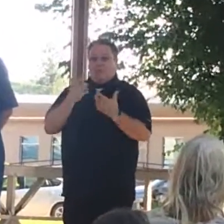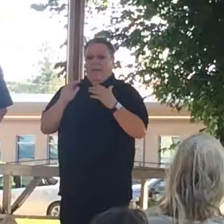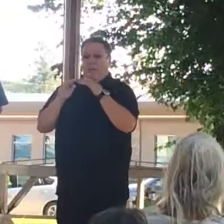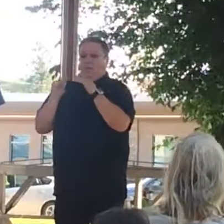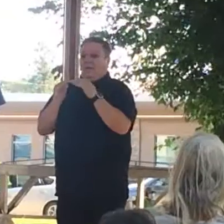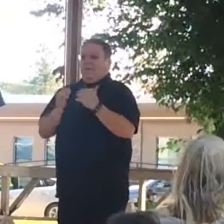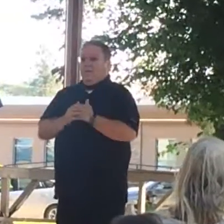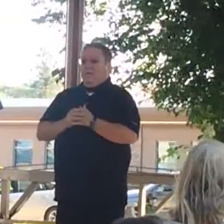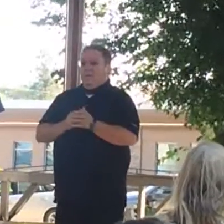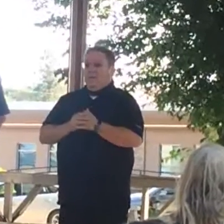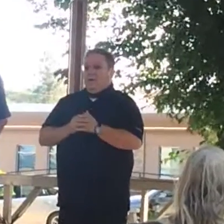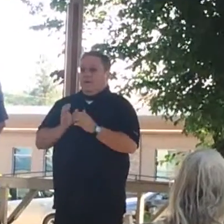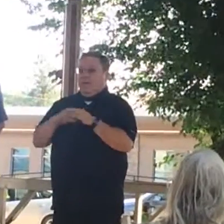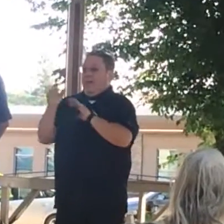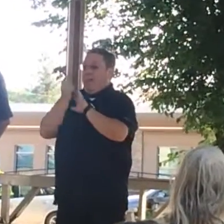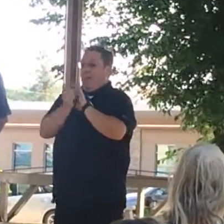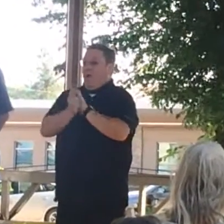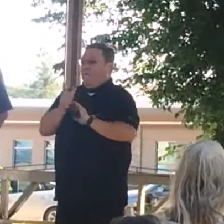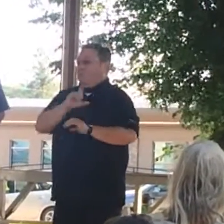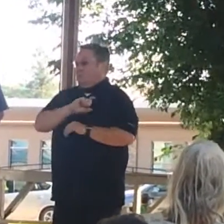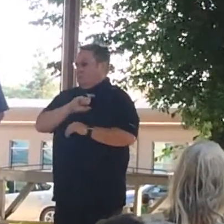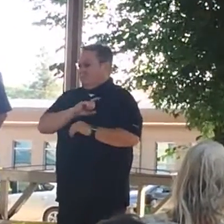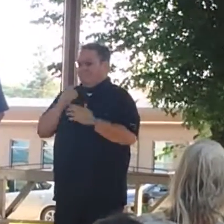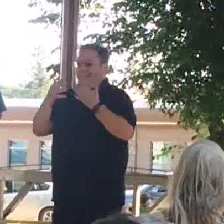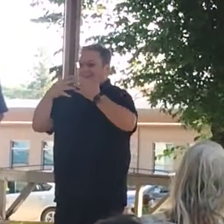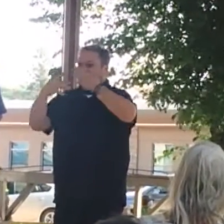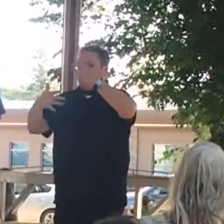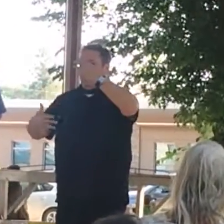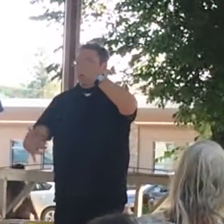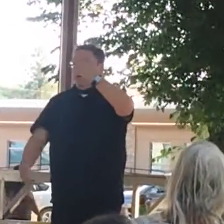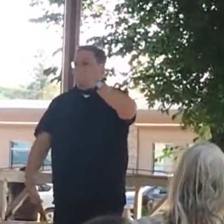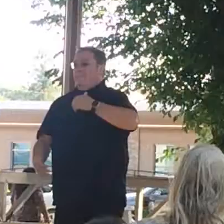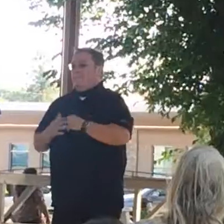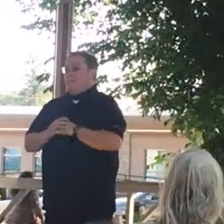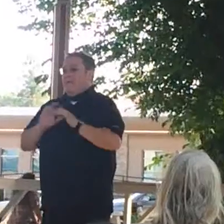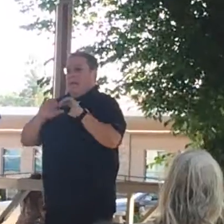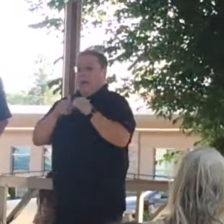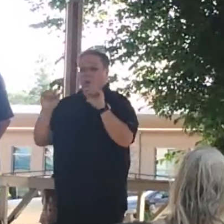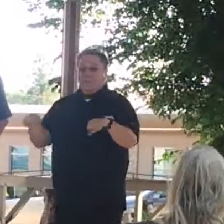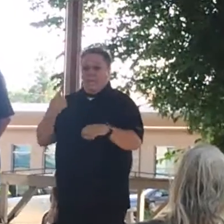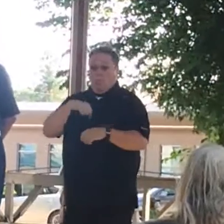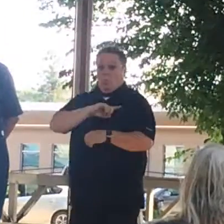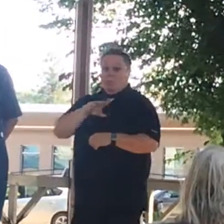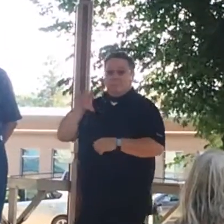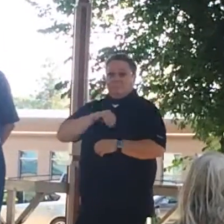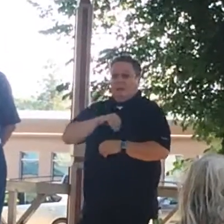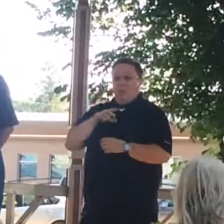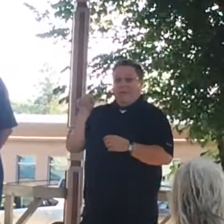equity in law enforcement. And the list goes on. How can we tolerate